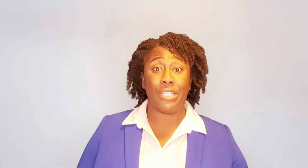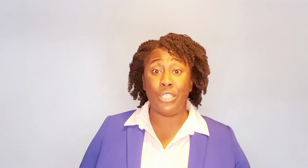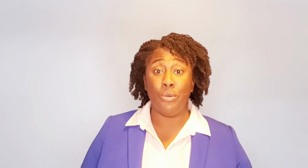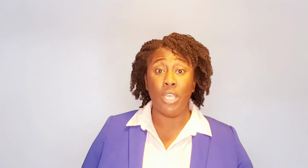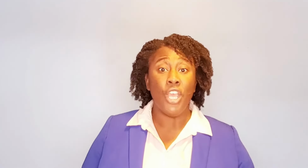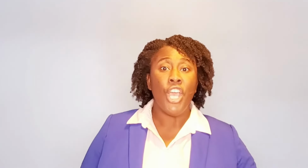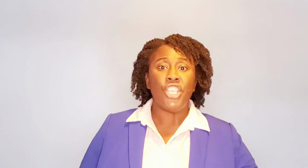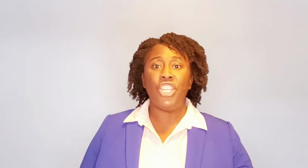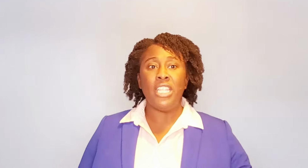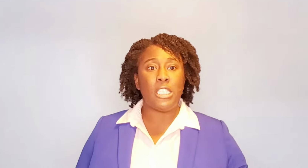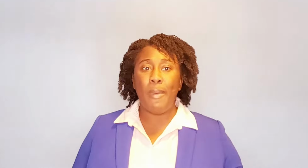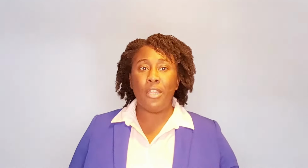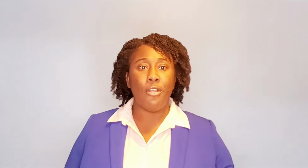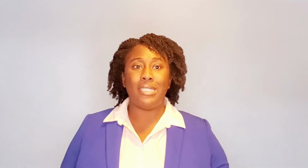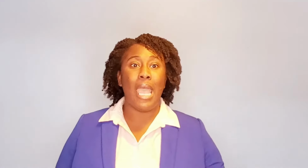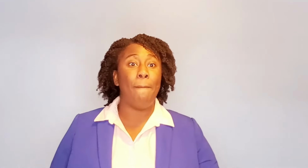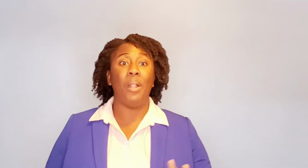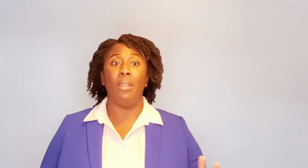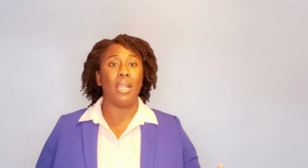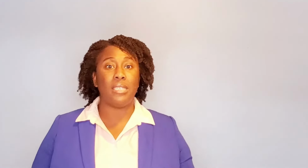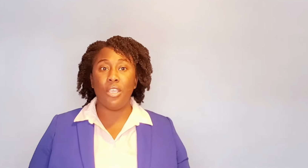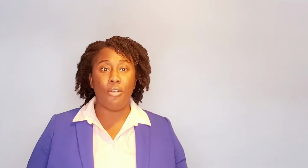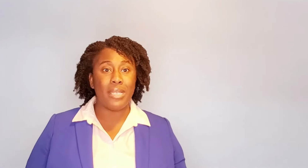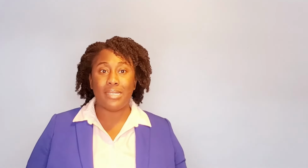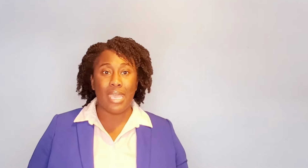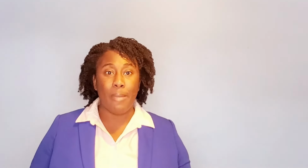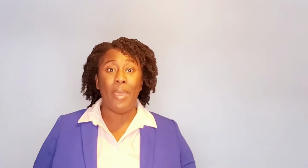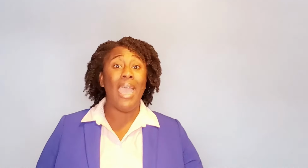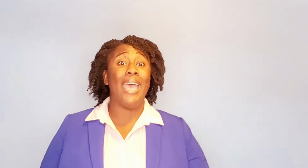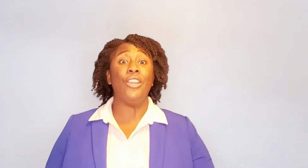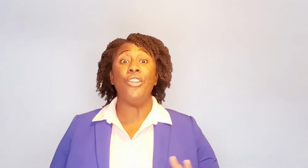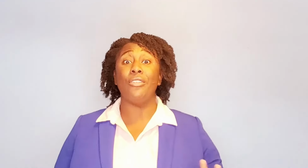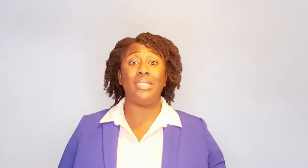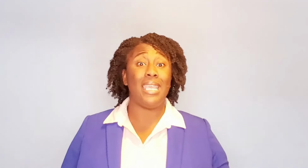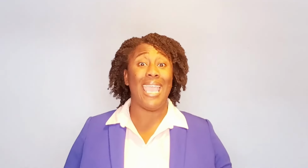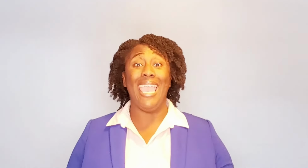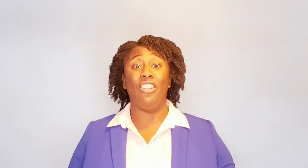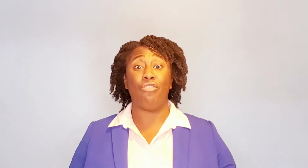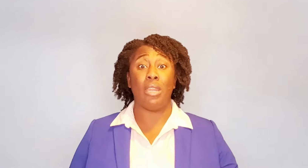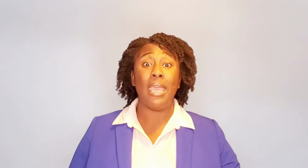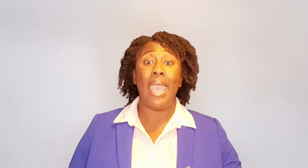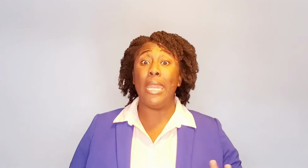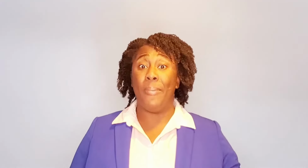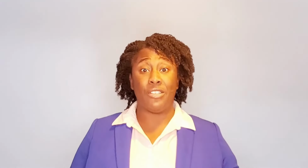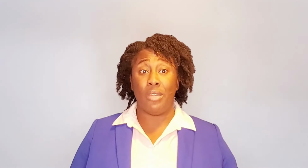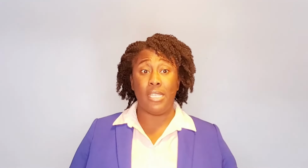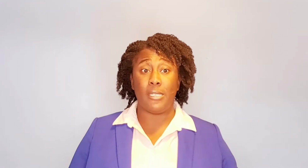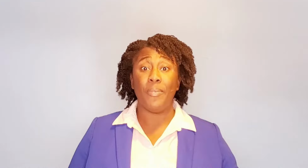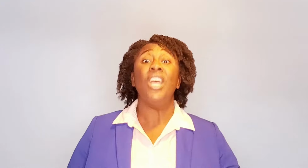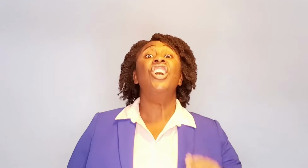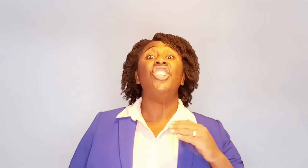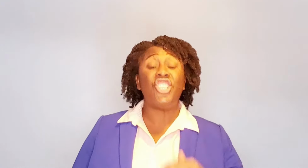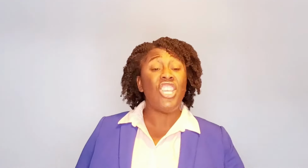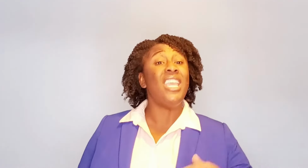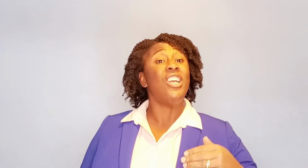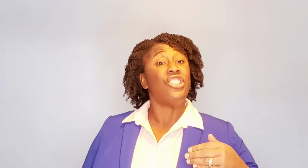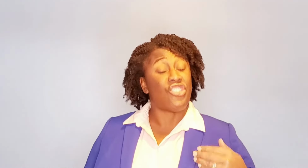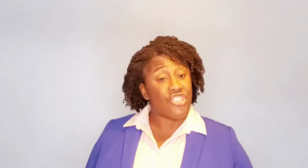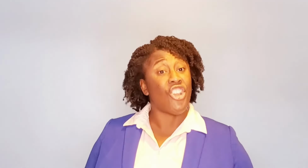attitude. She didn't spend her time plotting her escape and nursing hatred and bitterness. She